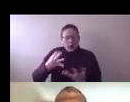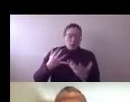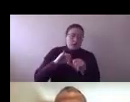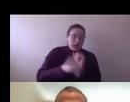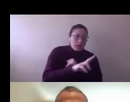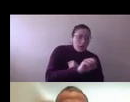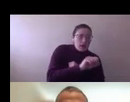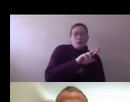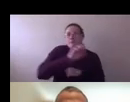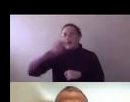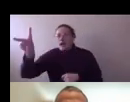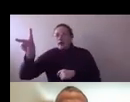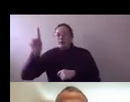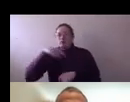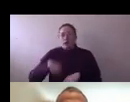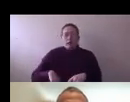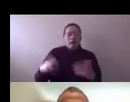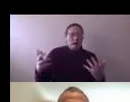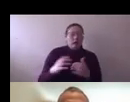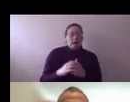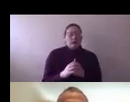US or return to China.